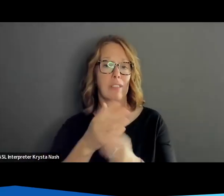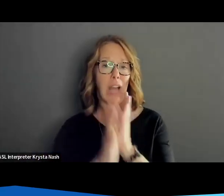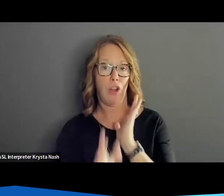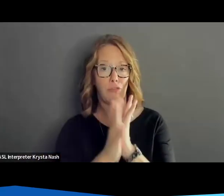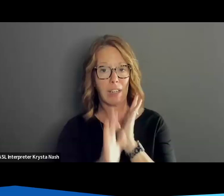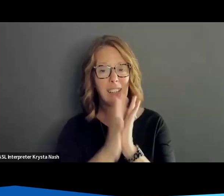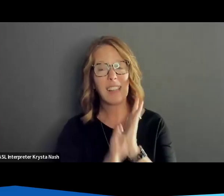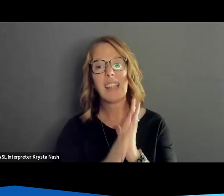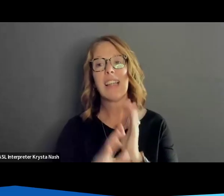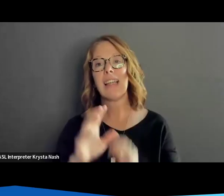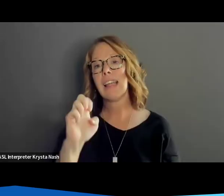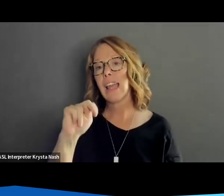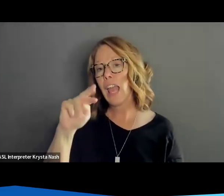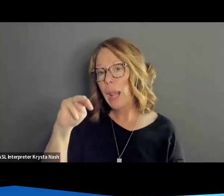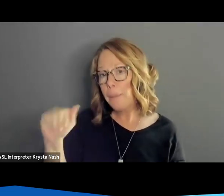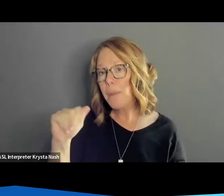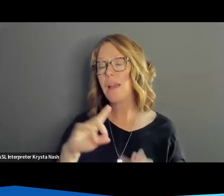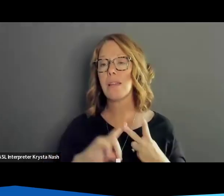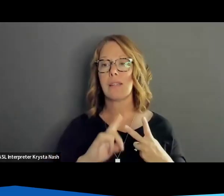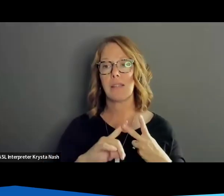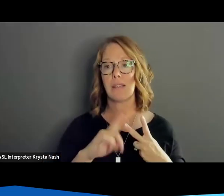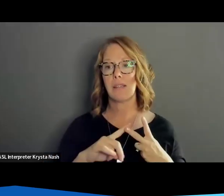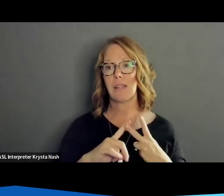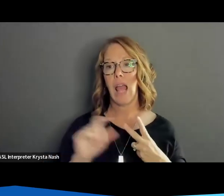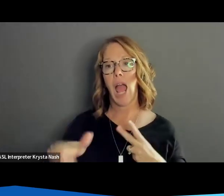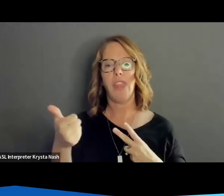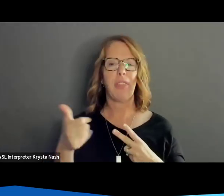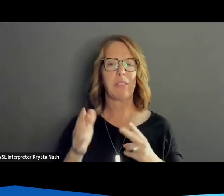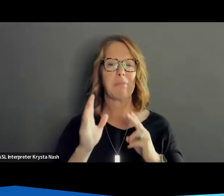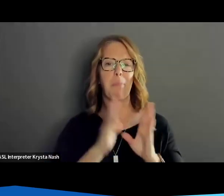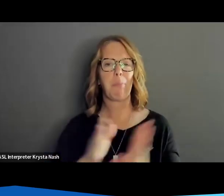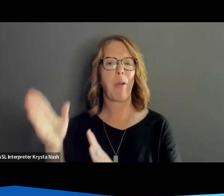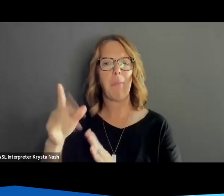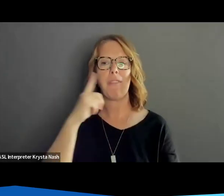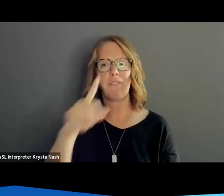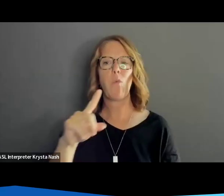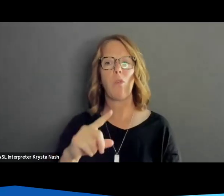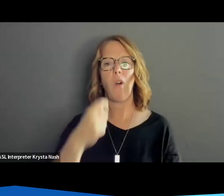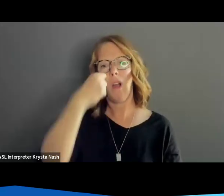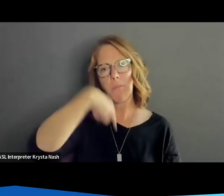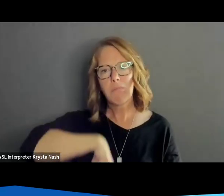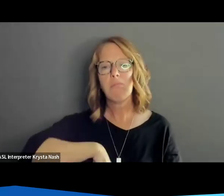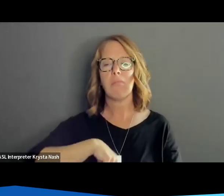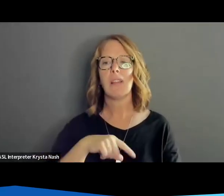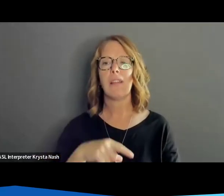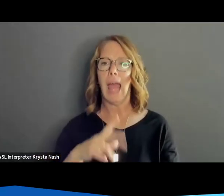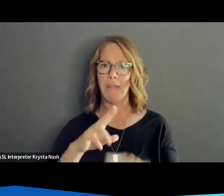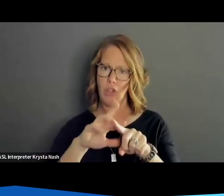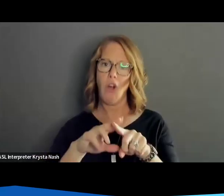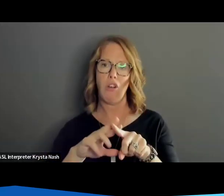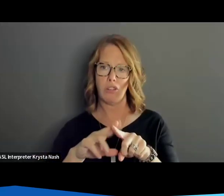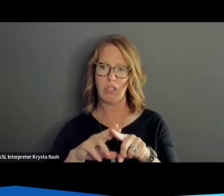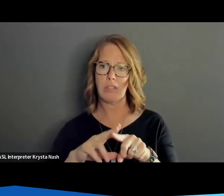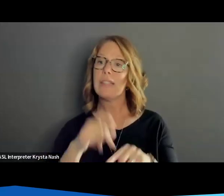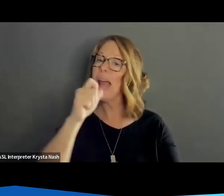it, enemas and a lot of preparations for that are taken orally have salt in them,